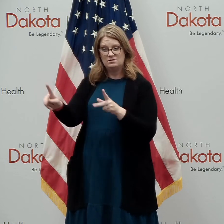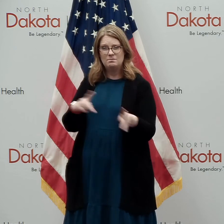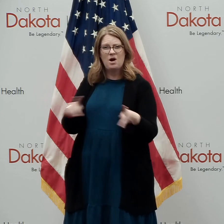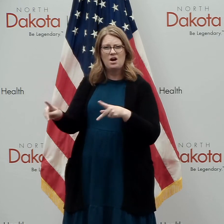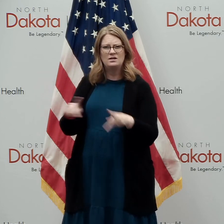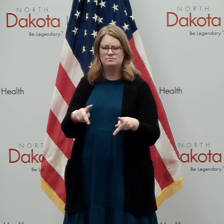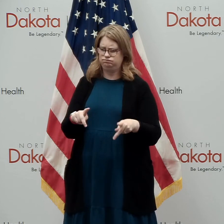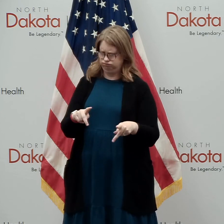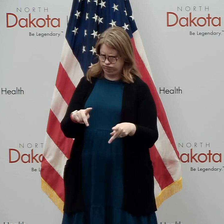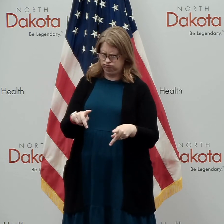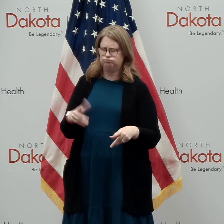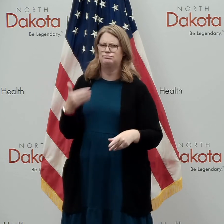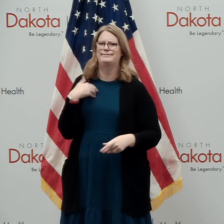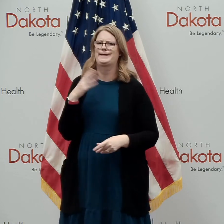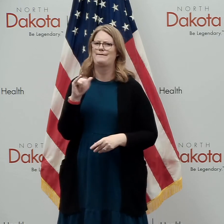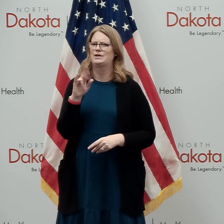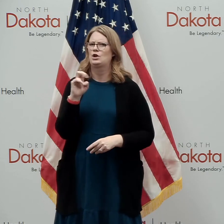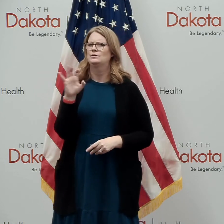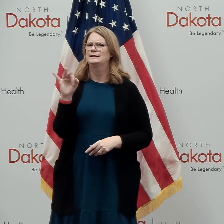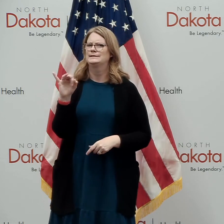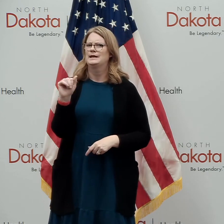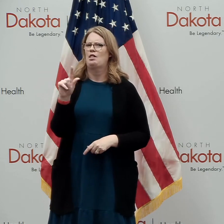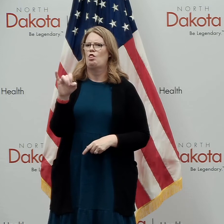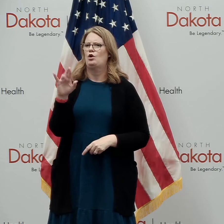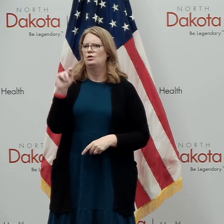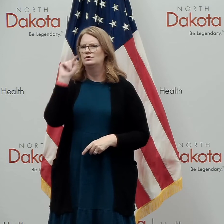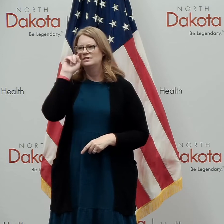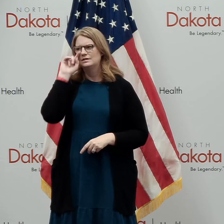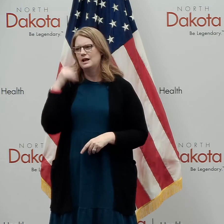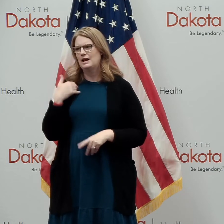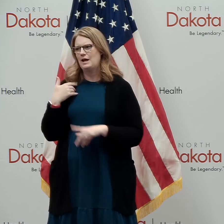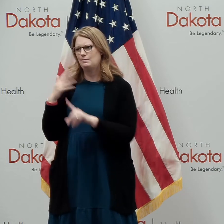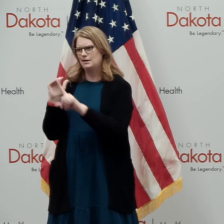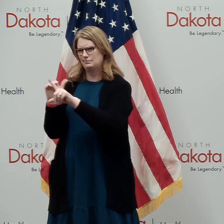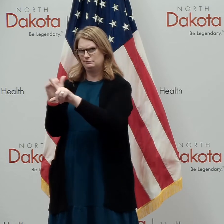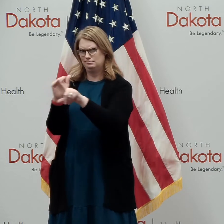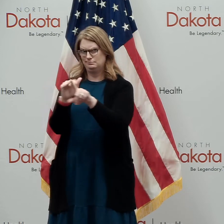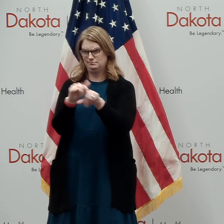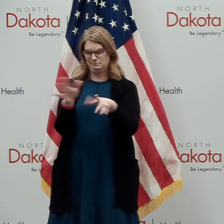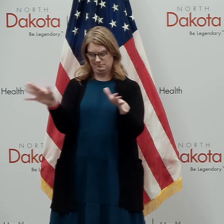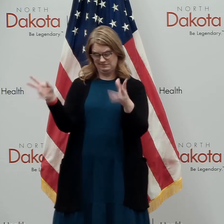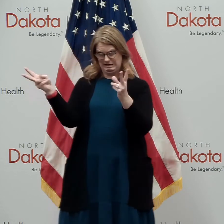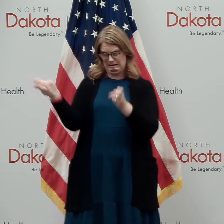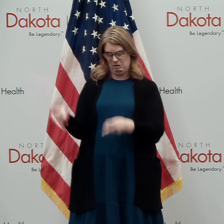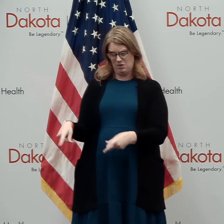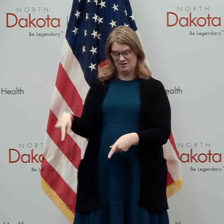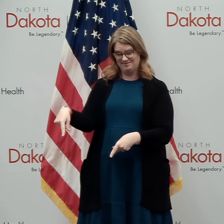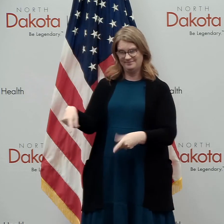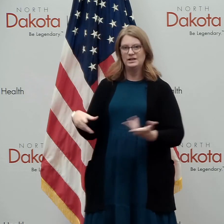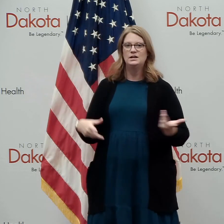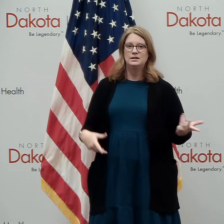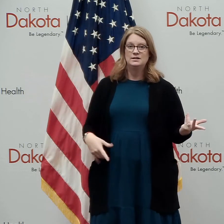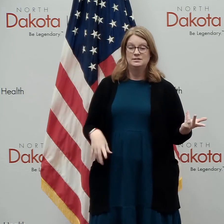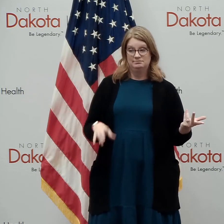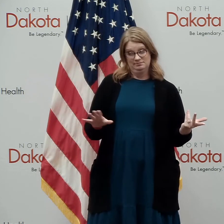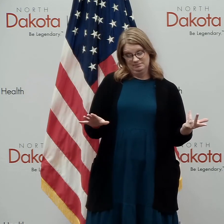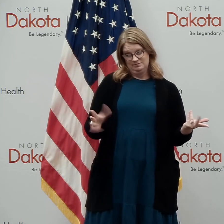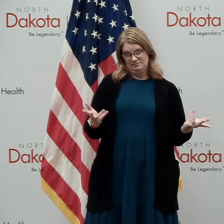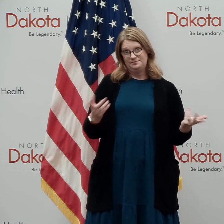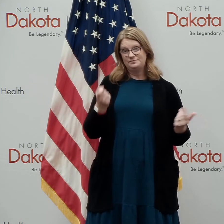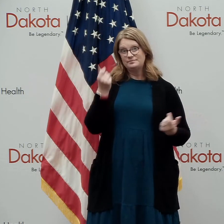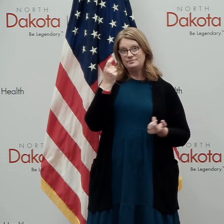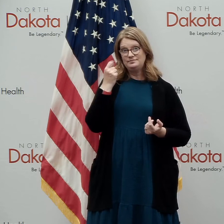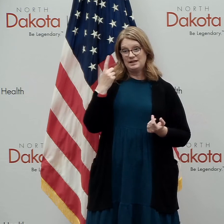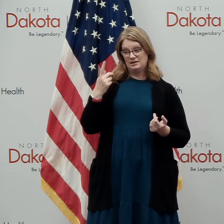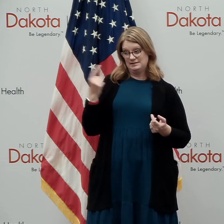Care-19 alert on, and I would, be encouraging everybody in my pod that I hung out with to have it on as well, because I'd say, hey, let's make sure that if somebody gets